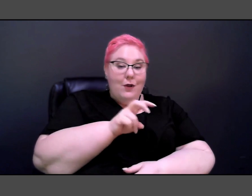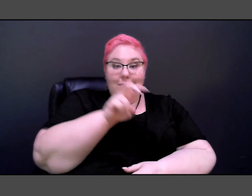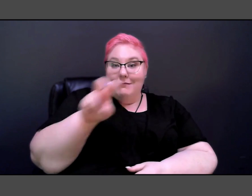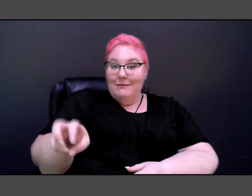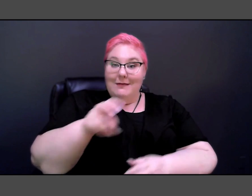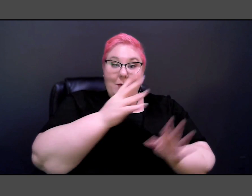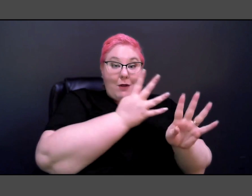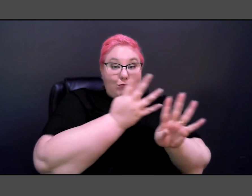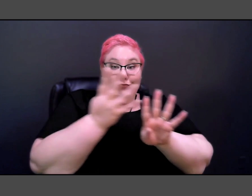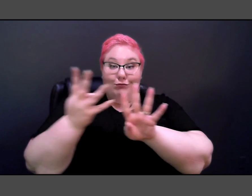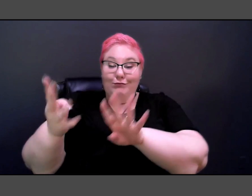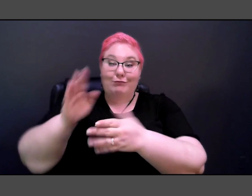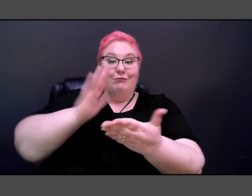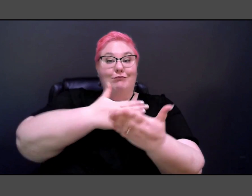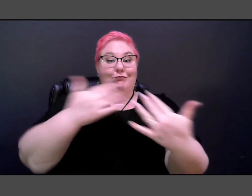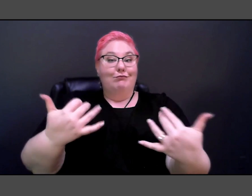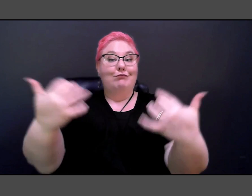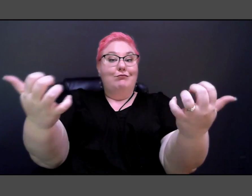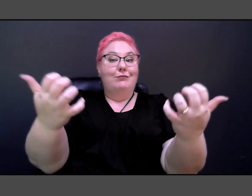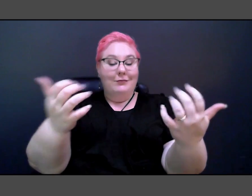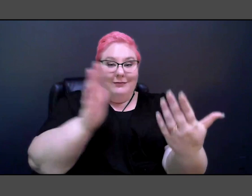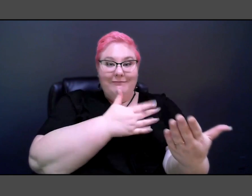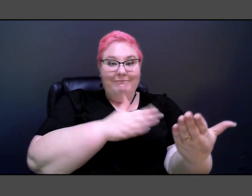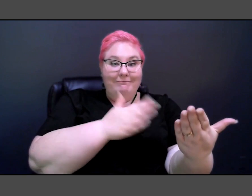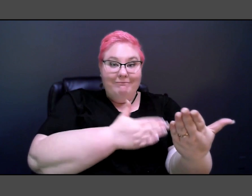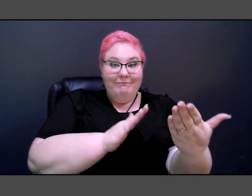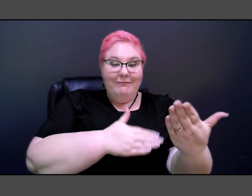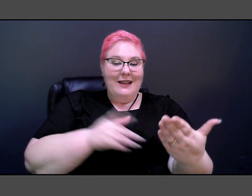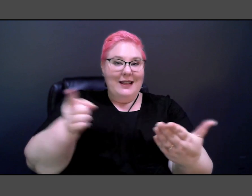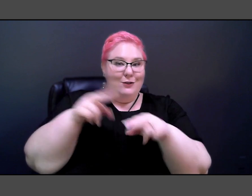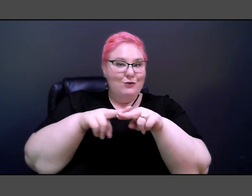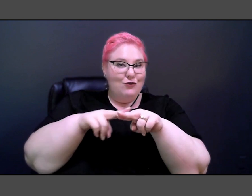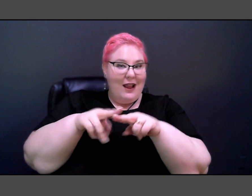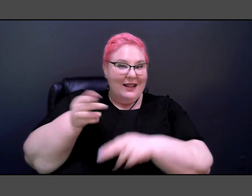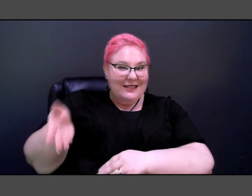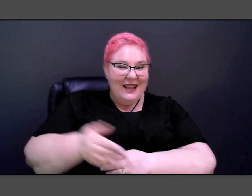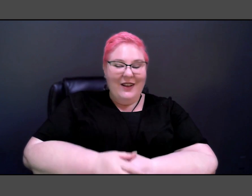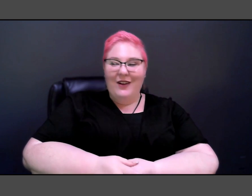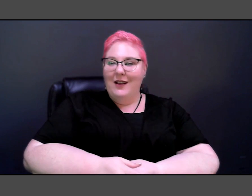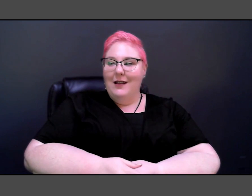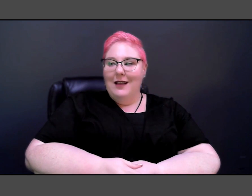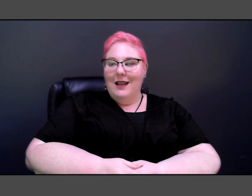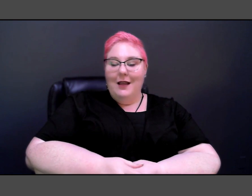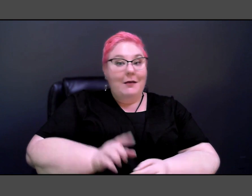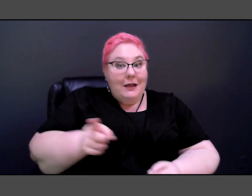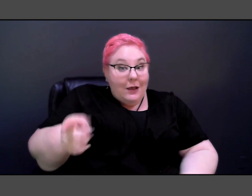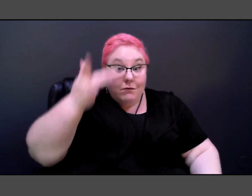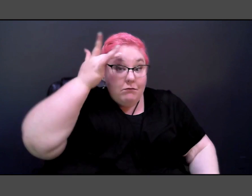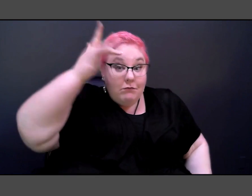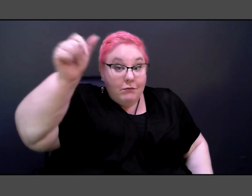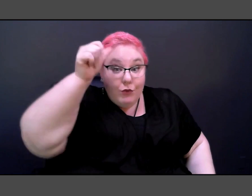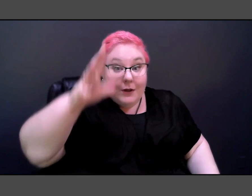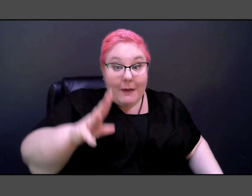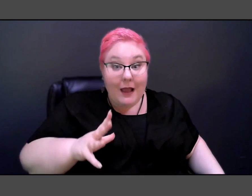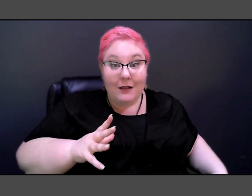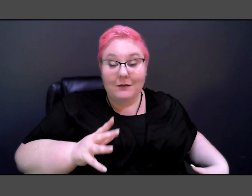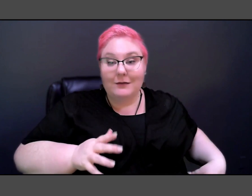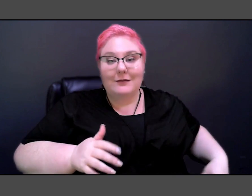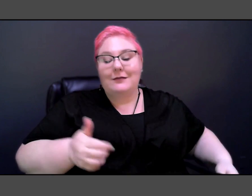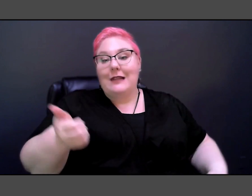at the train depot. But he was a brilliant man. I mean, anyone that could speak 4